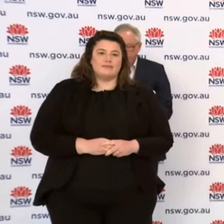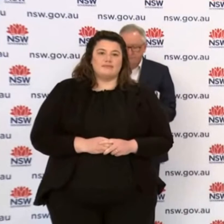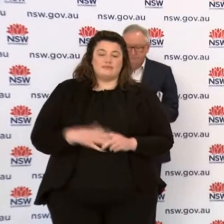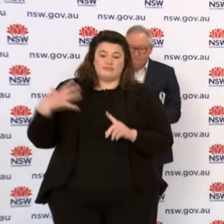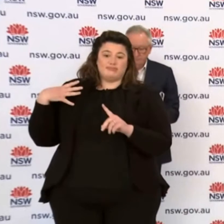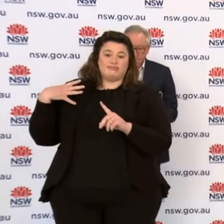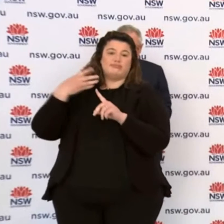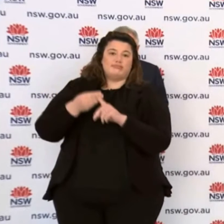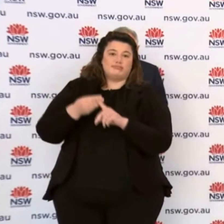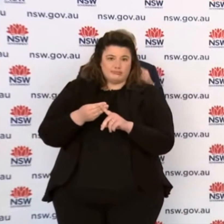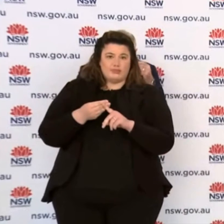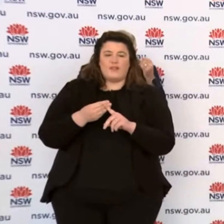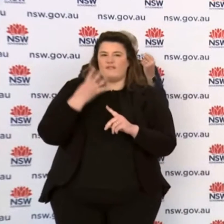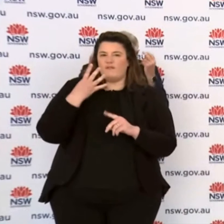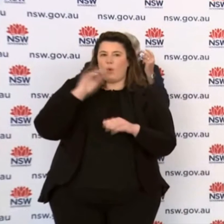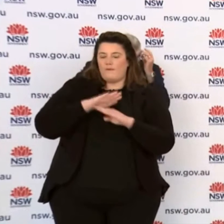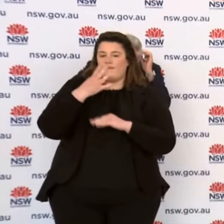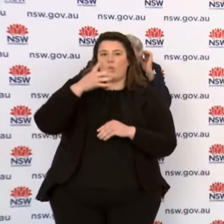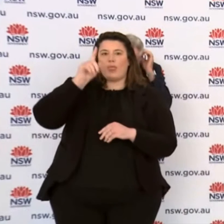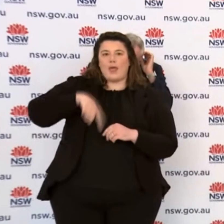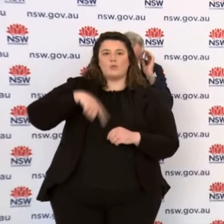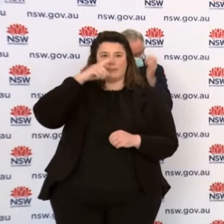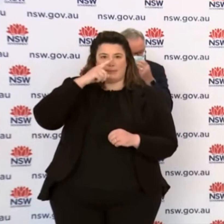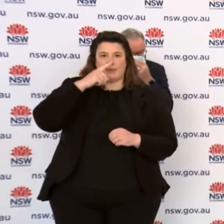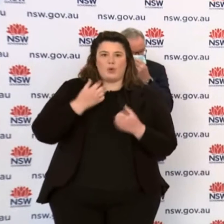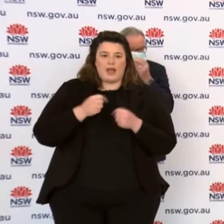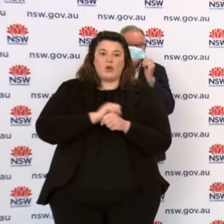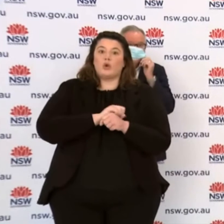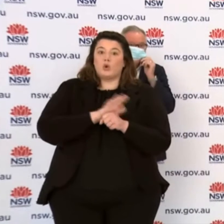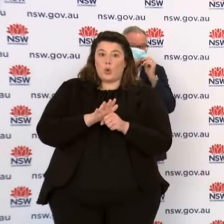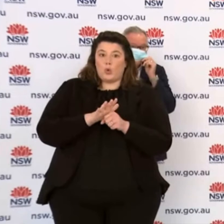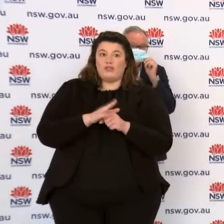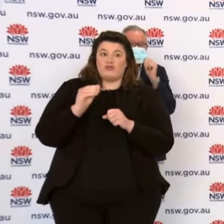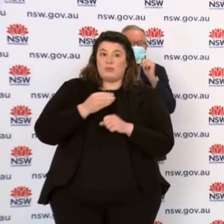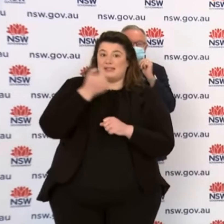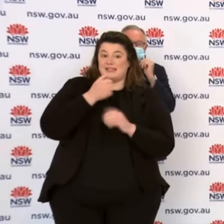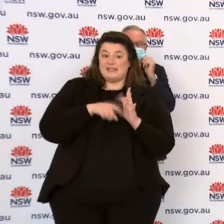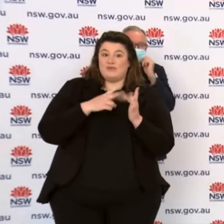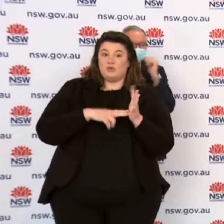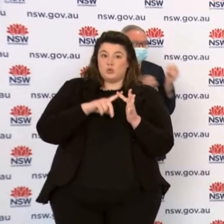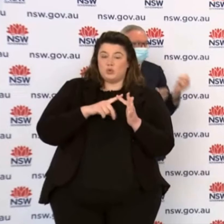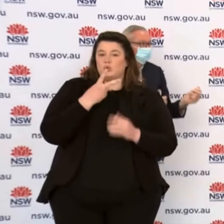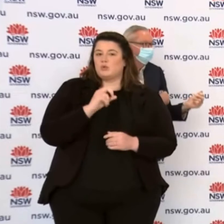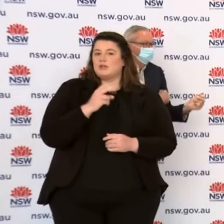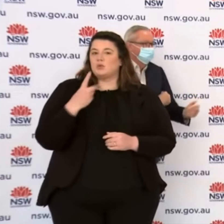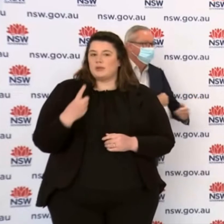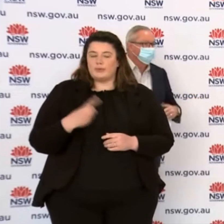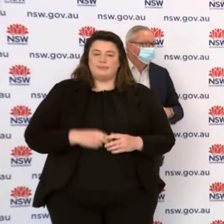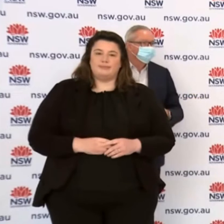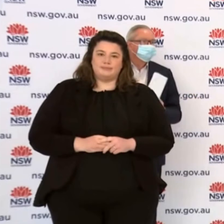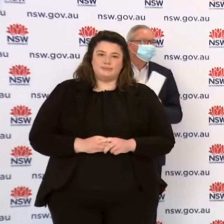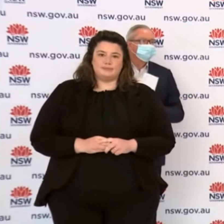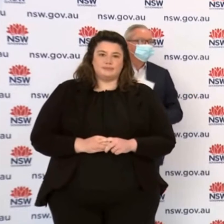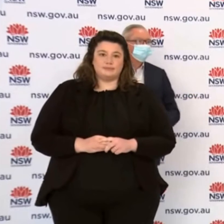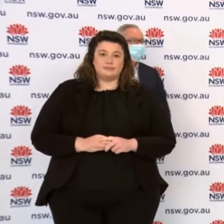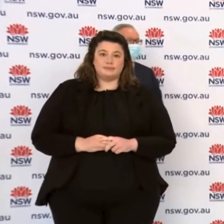4,929 locally acquired cases reported since the beginning of this outbreak on the 16th of June 2021. As the Minister